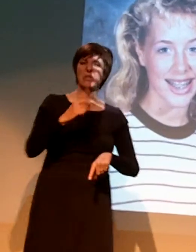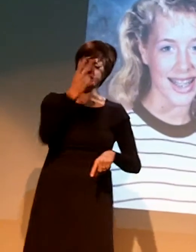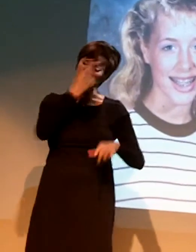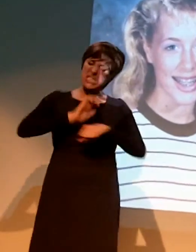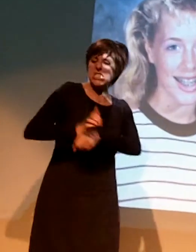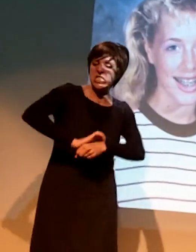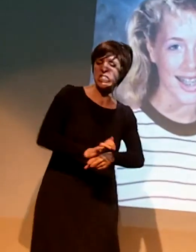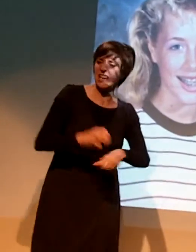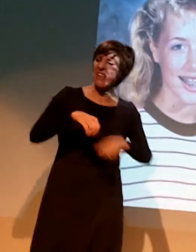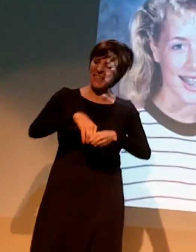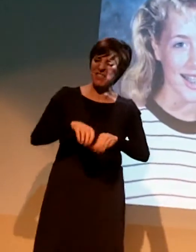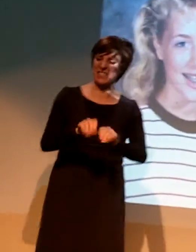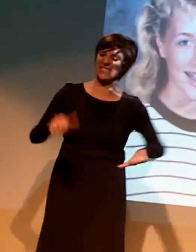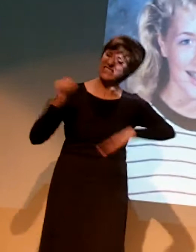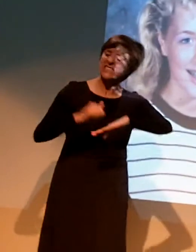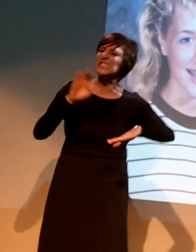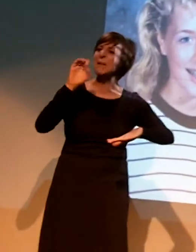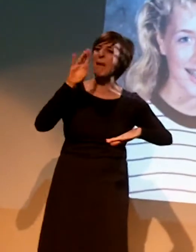the cement.